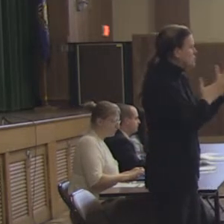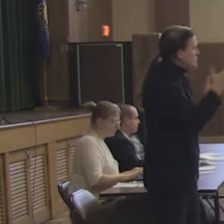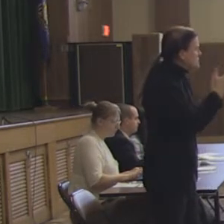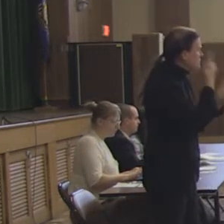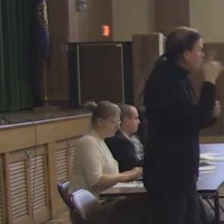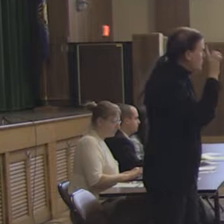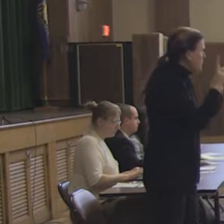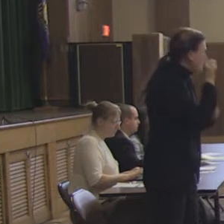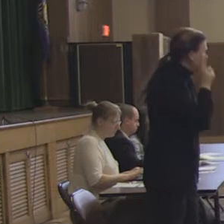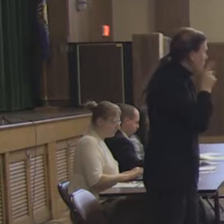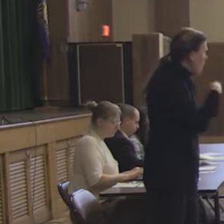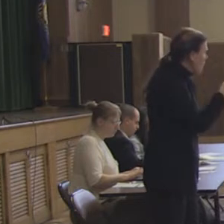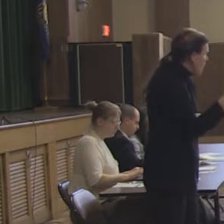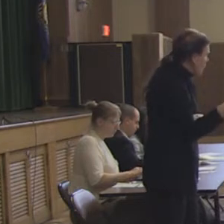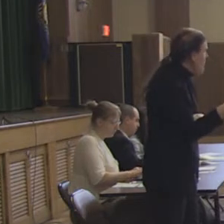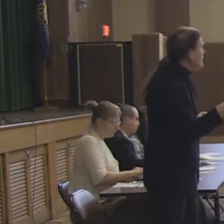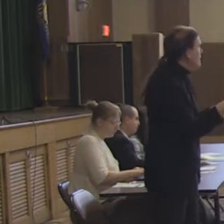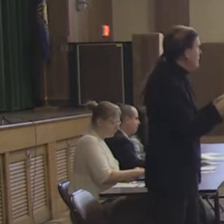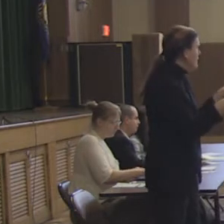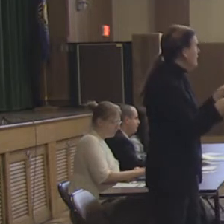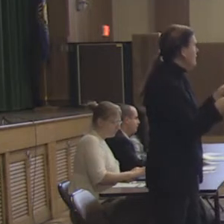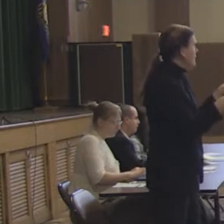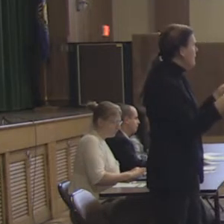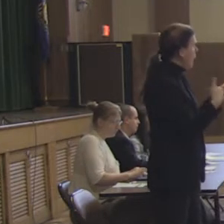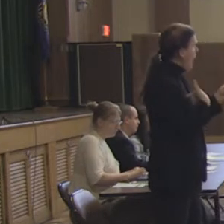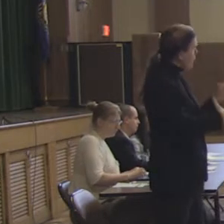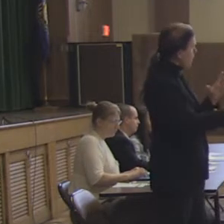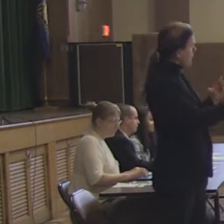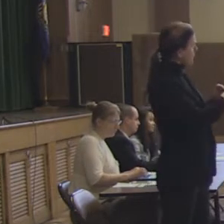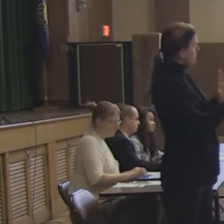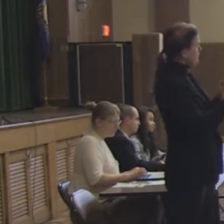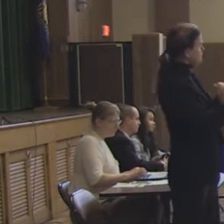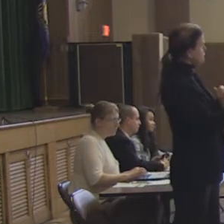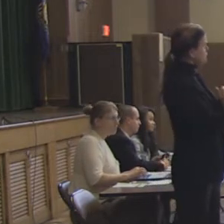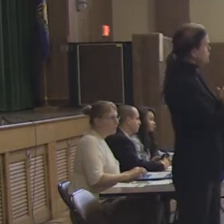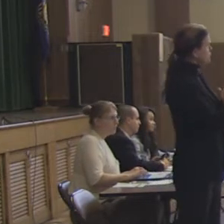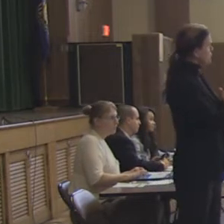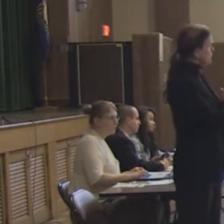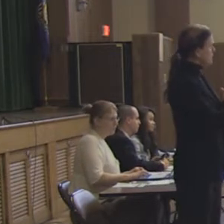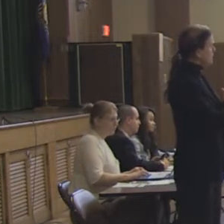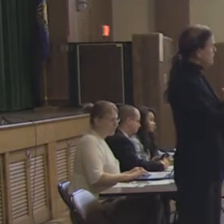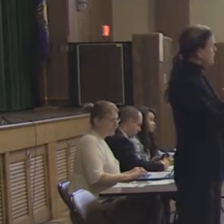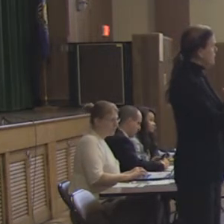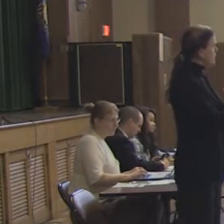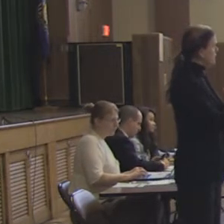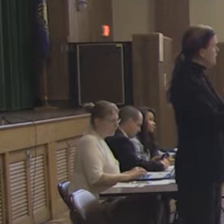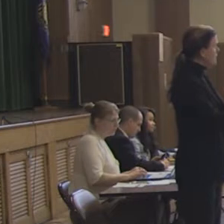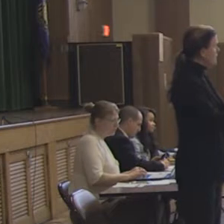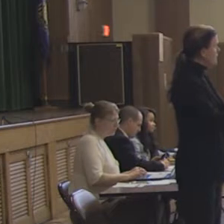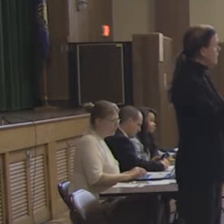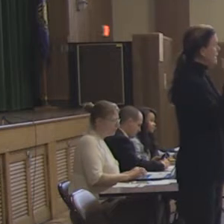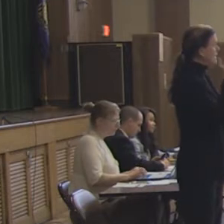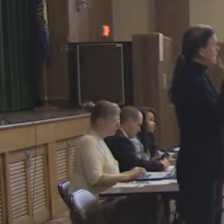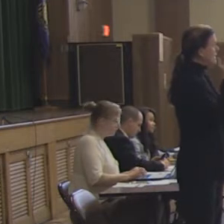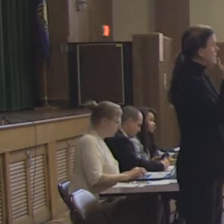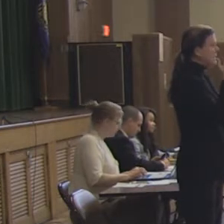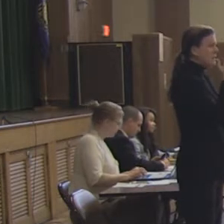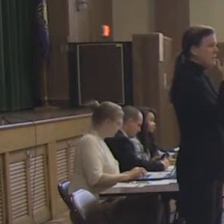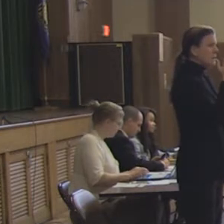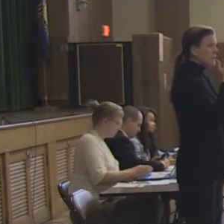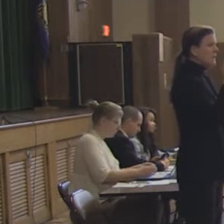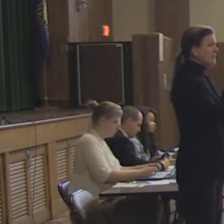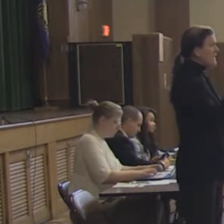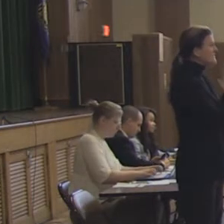people who are deaf. And I just want to mention too that it's against the law not to provide that under the American Disability